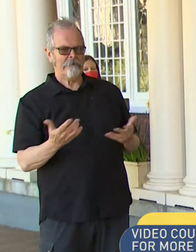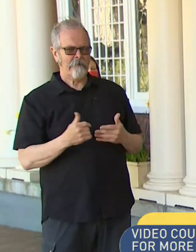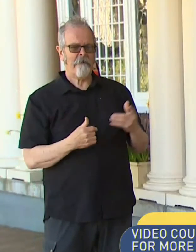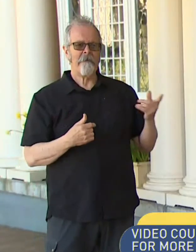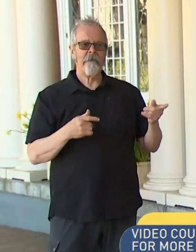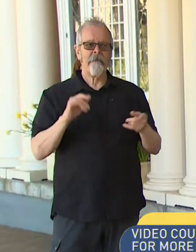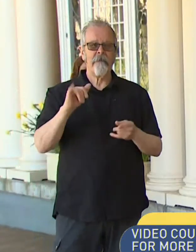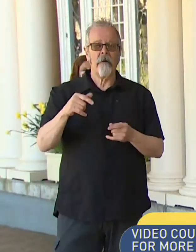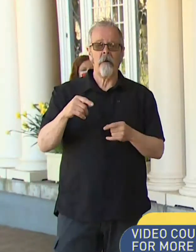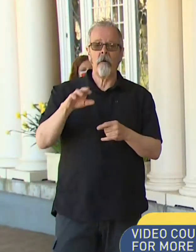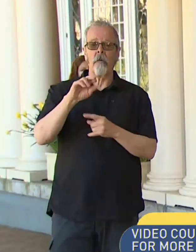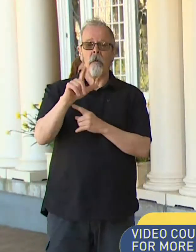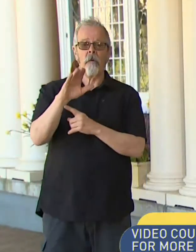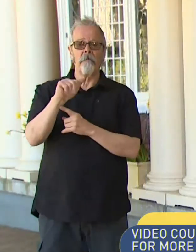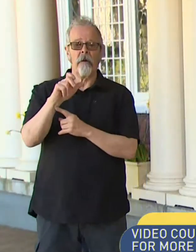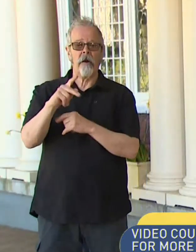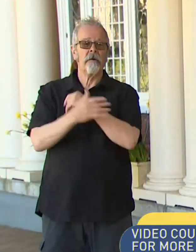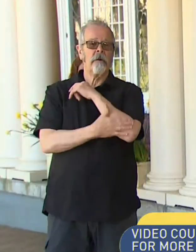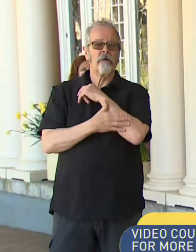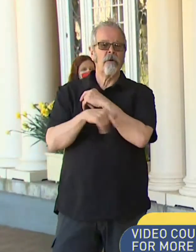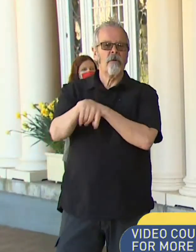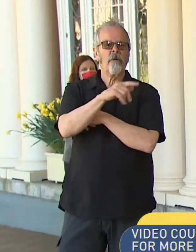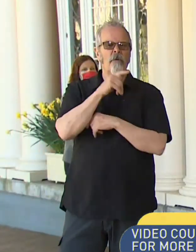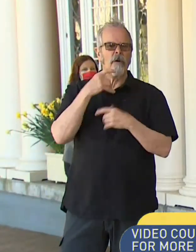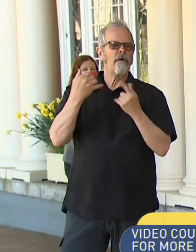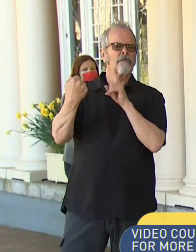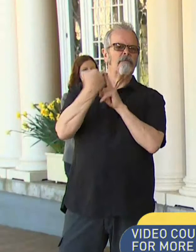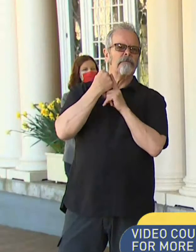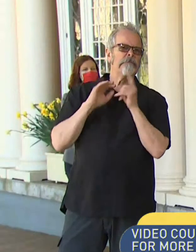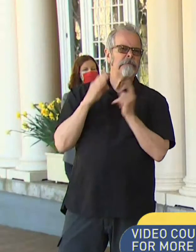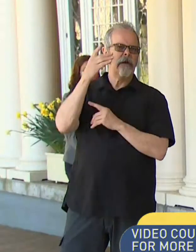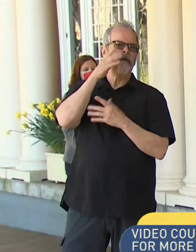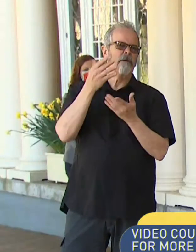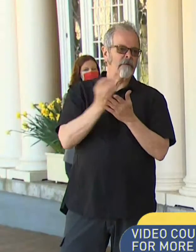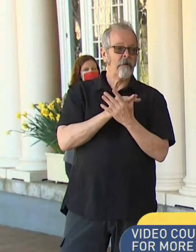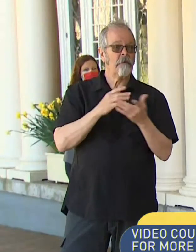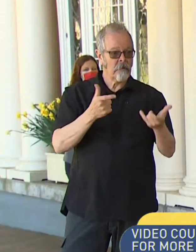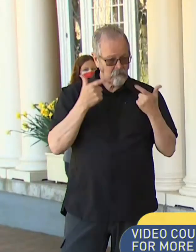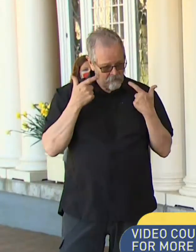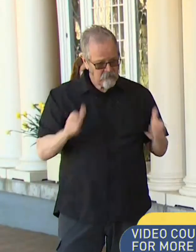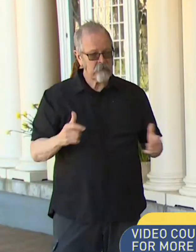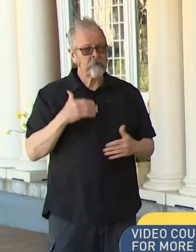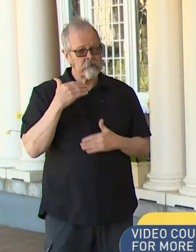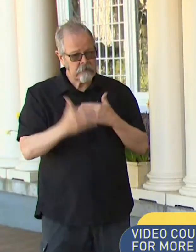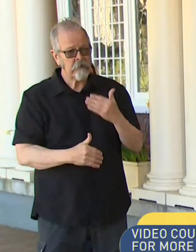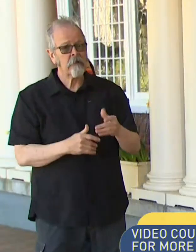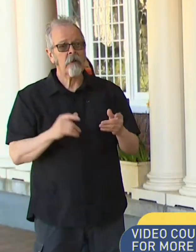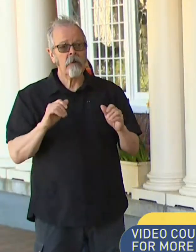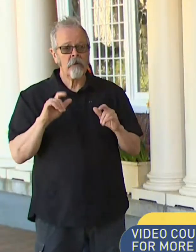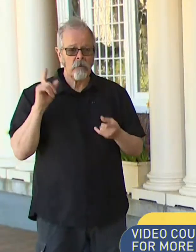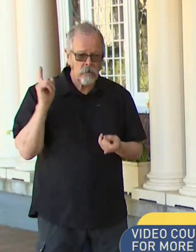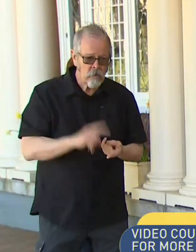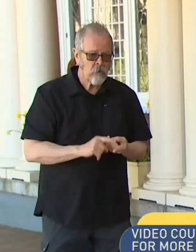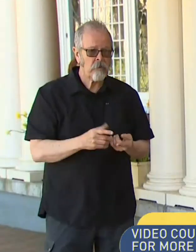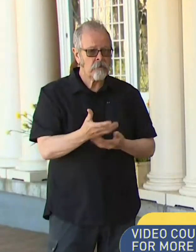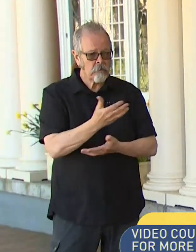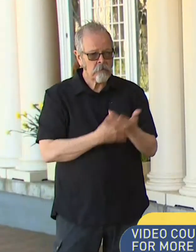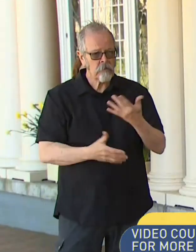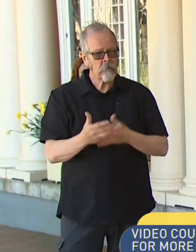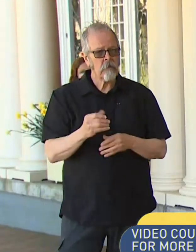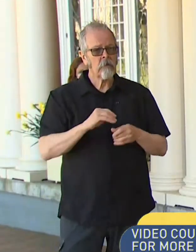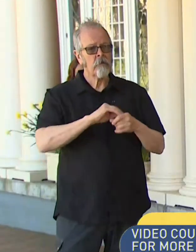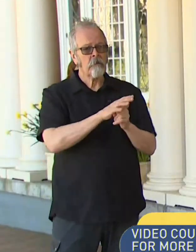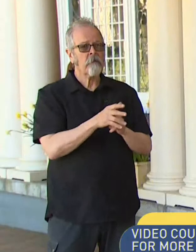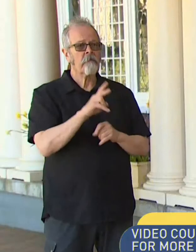have an impact on 1 million people. That's significant. This has been a significant step. This will reduce the interactions where the COVID virus